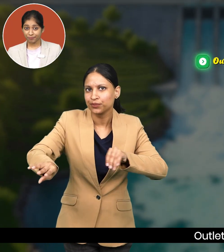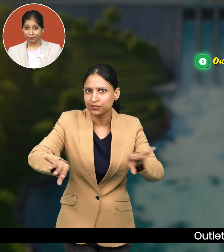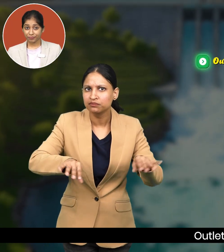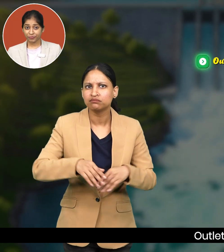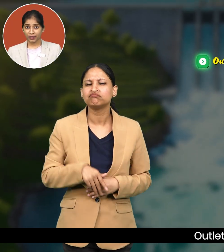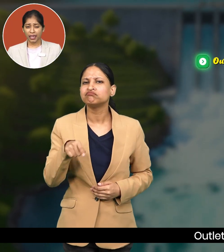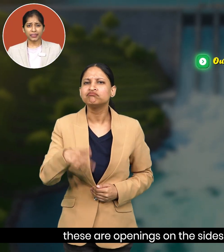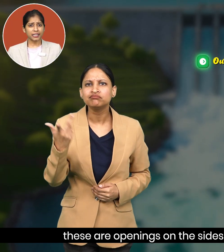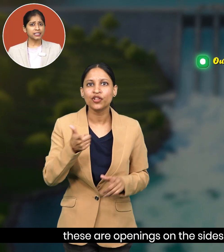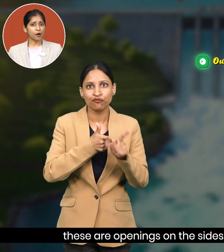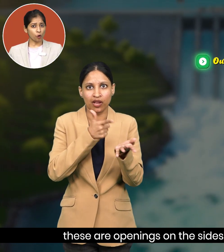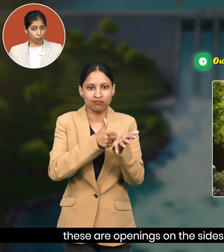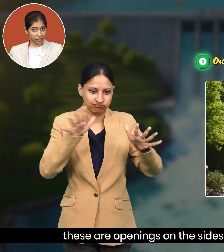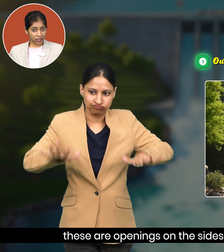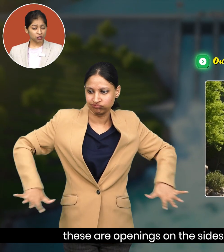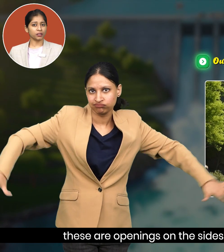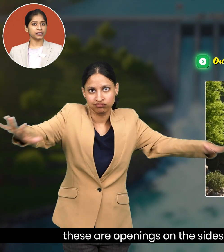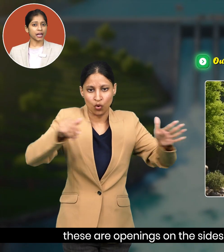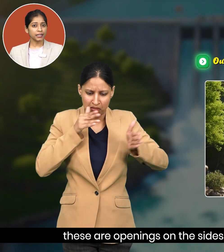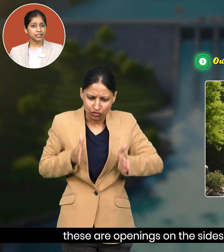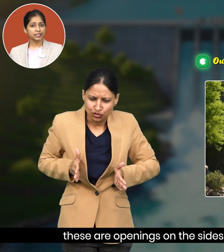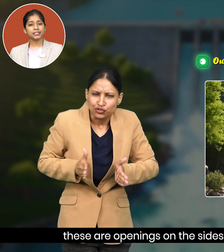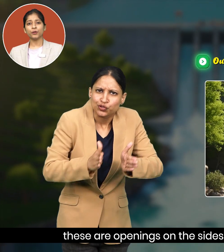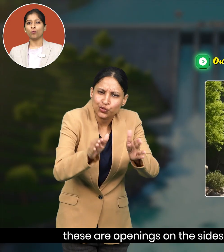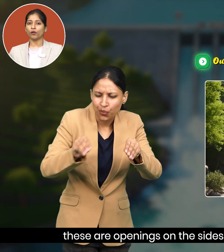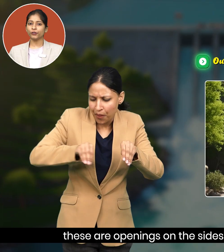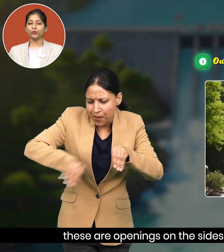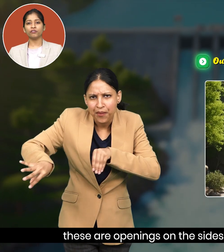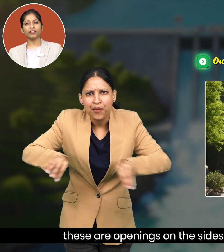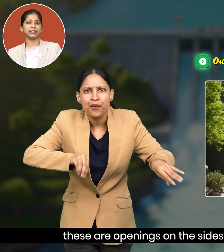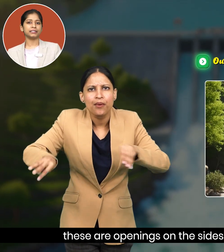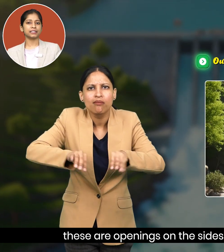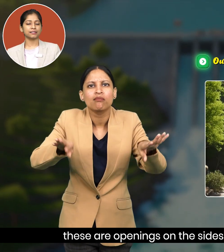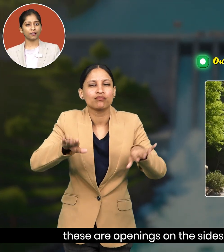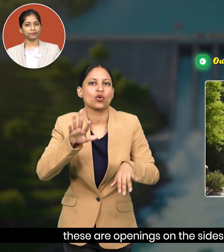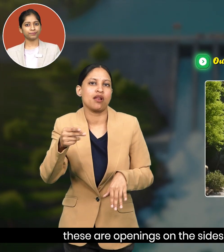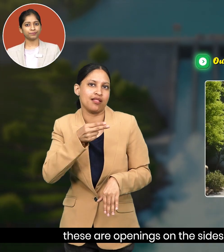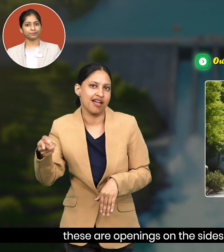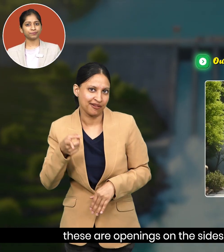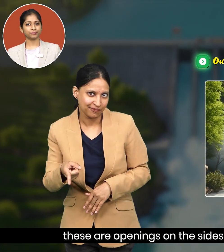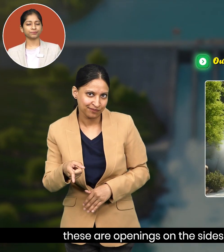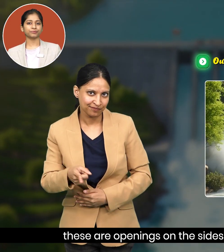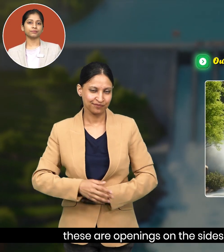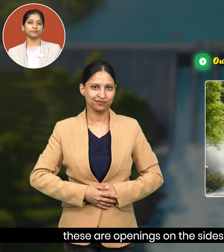Outlets. These are openings on the sides that send water to the fields.